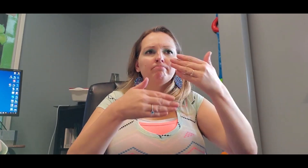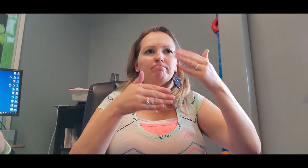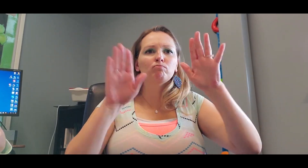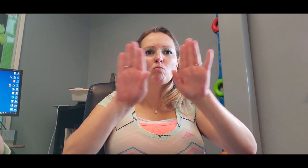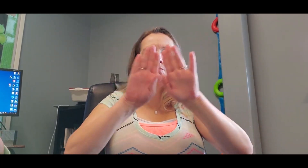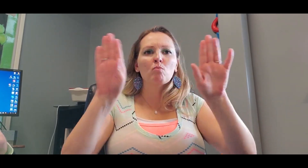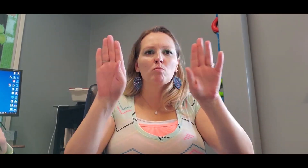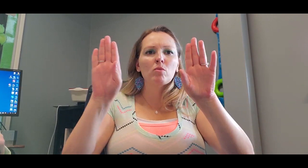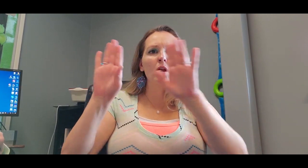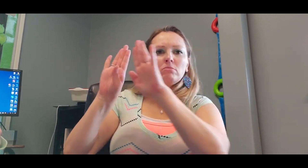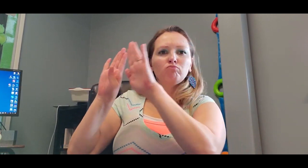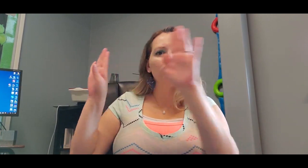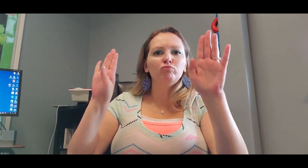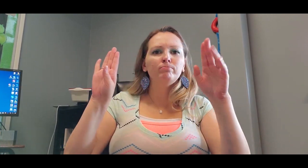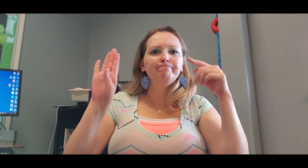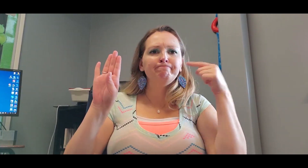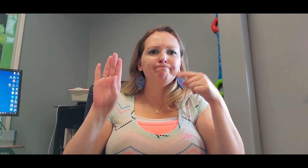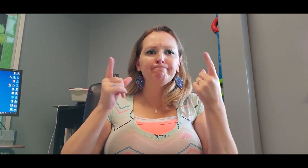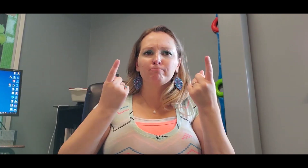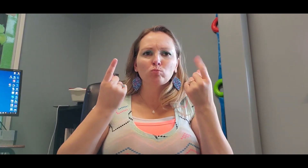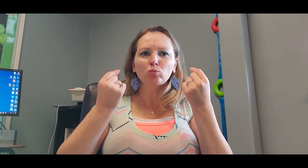A man is in his house, in his bedroom,